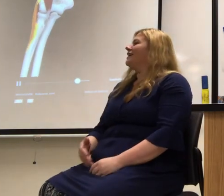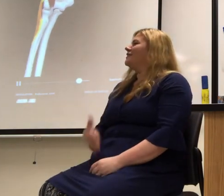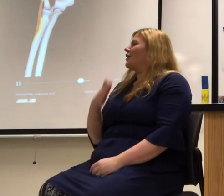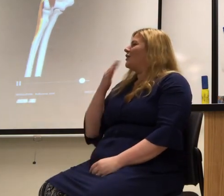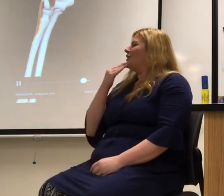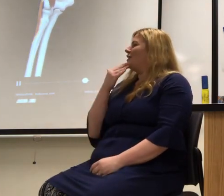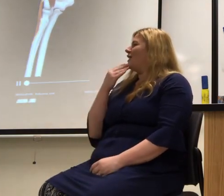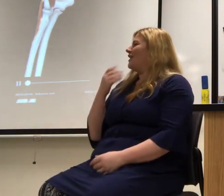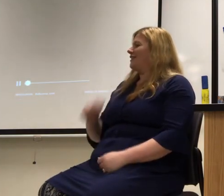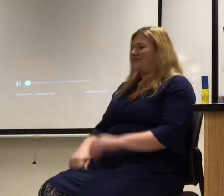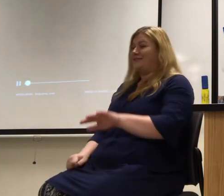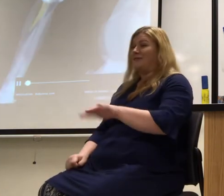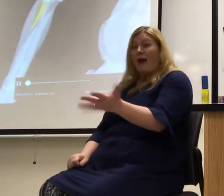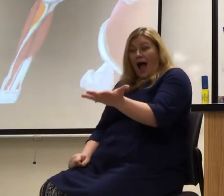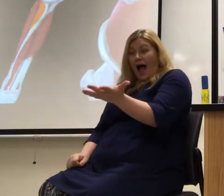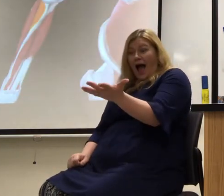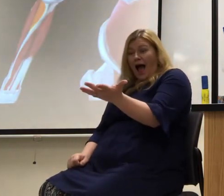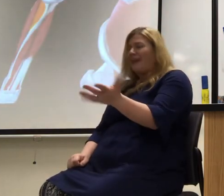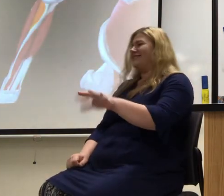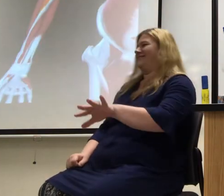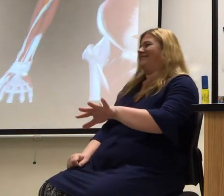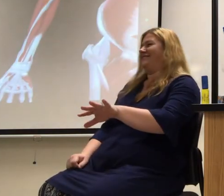And the last muscle I did was a pronator.